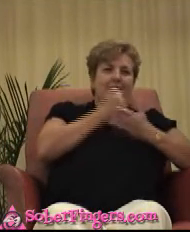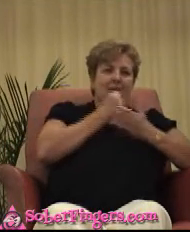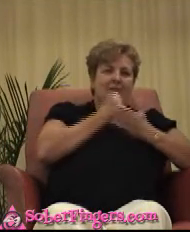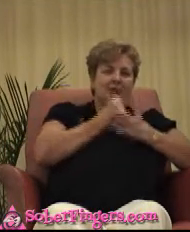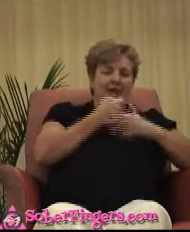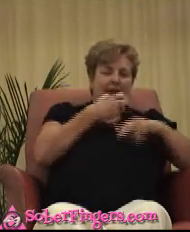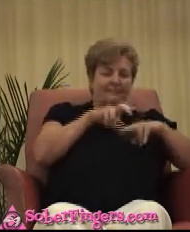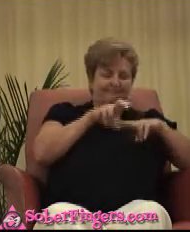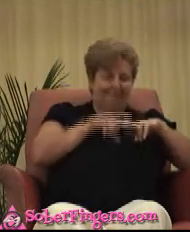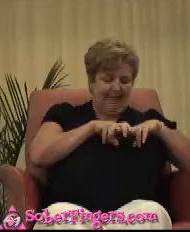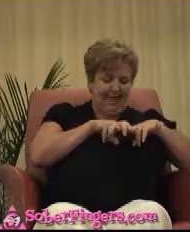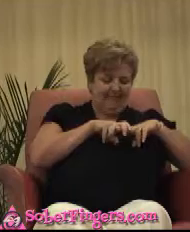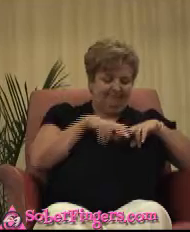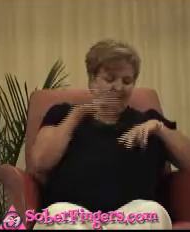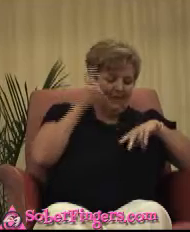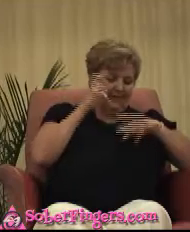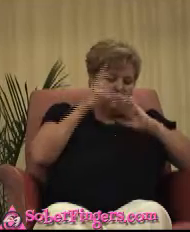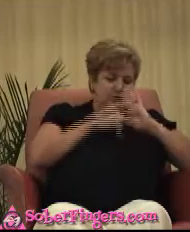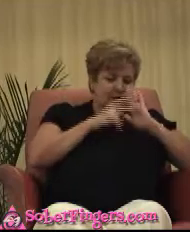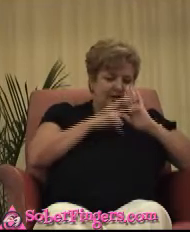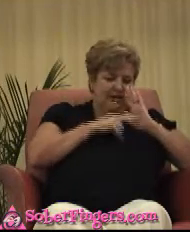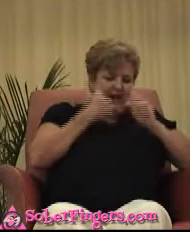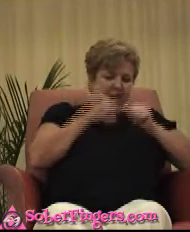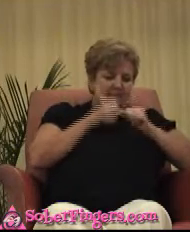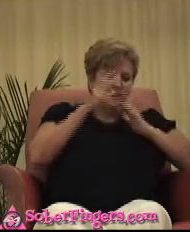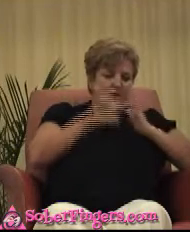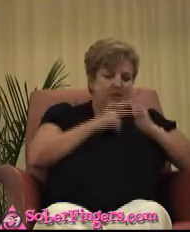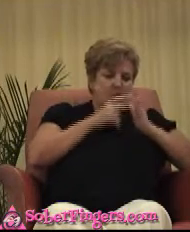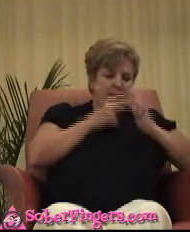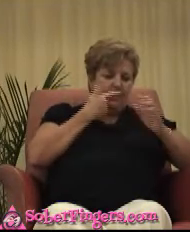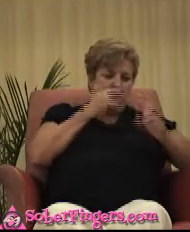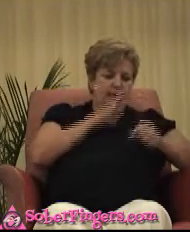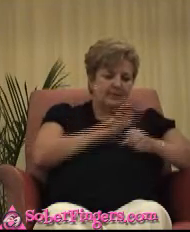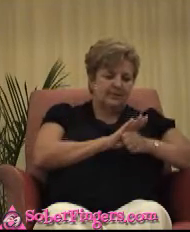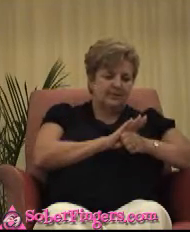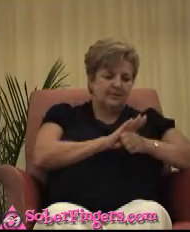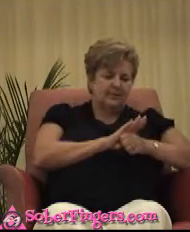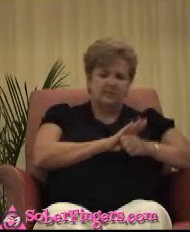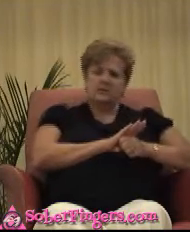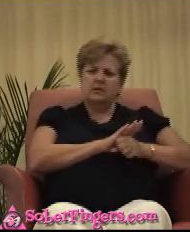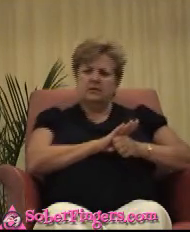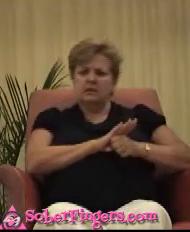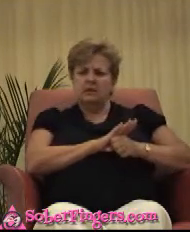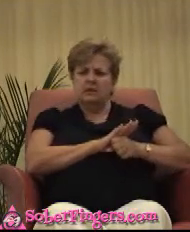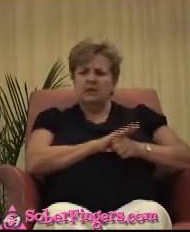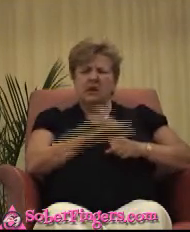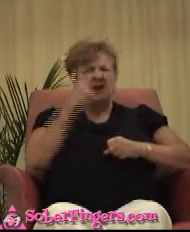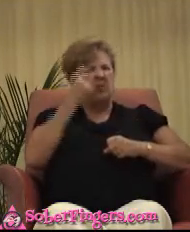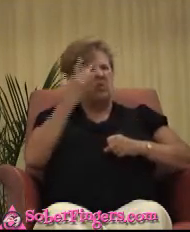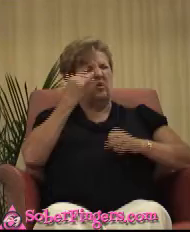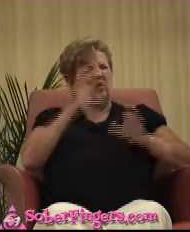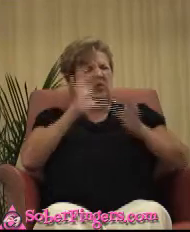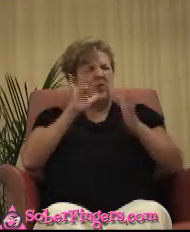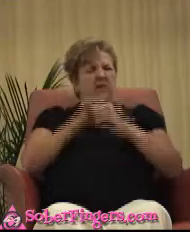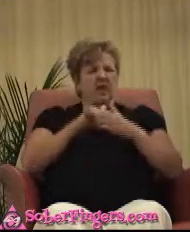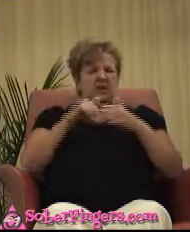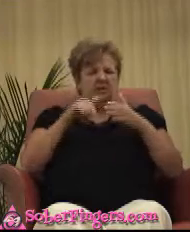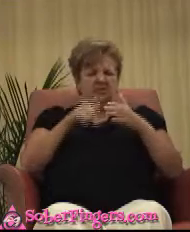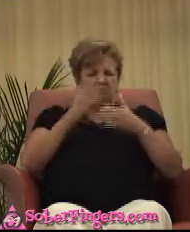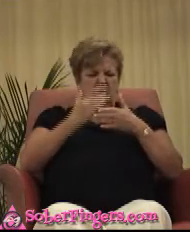And then they read the promises, and I kind of perked up at that. I thought, wow, I wonder why they're doing that. If this is part of the process, maybe